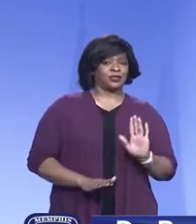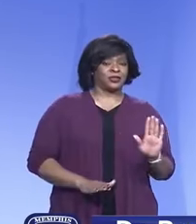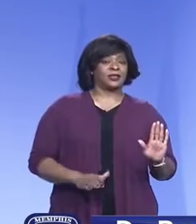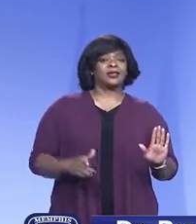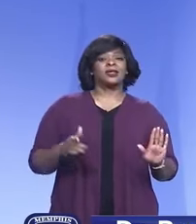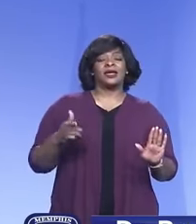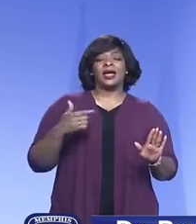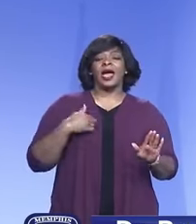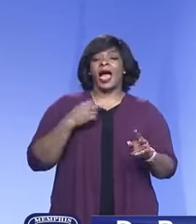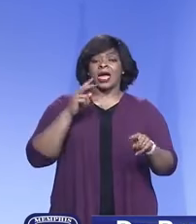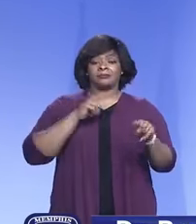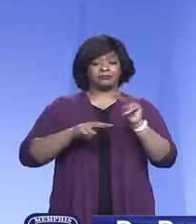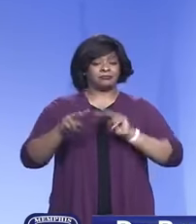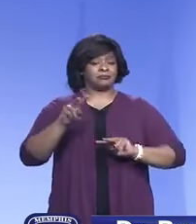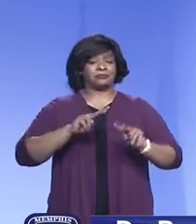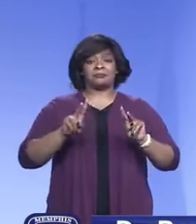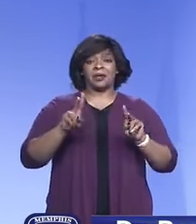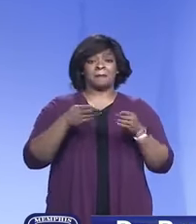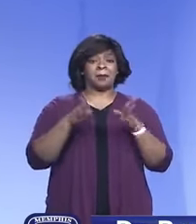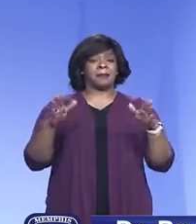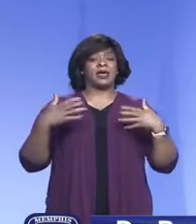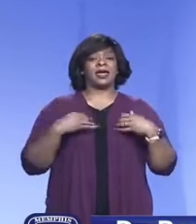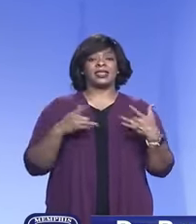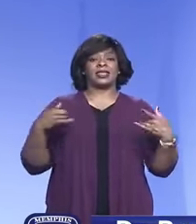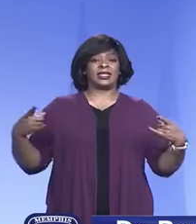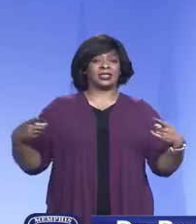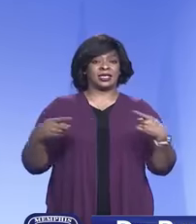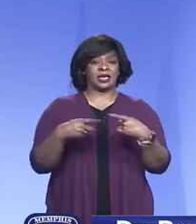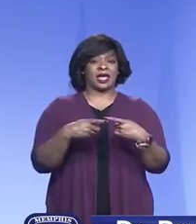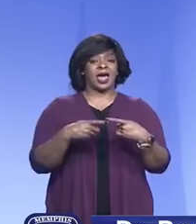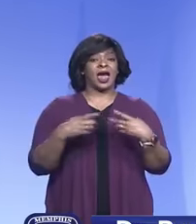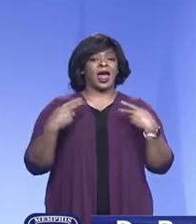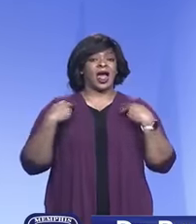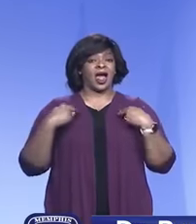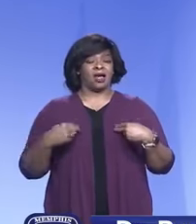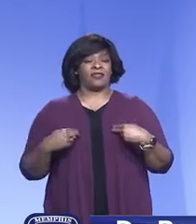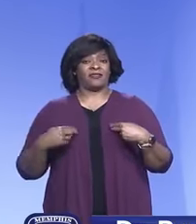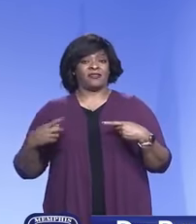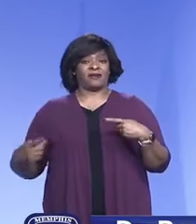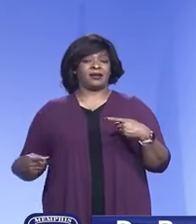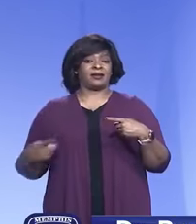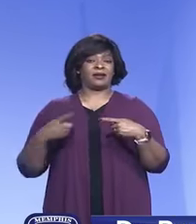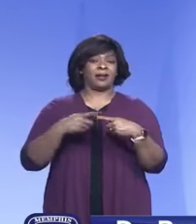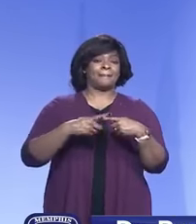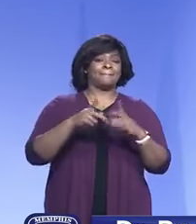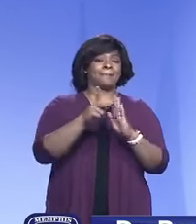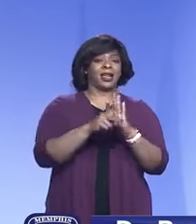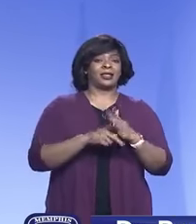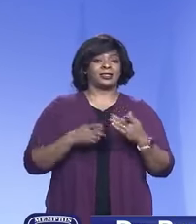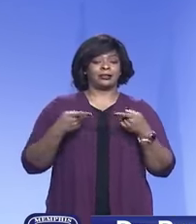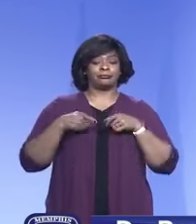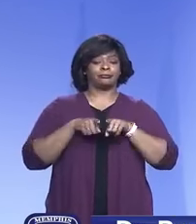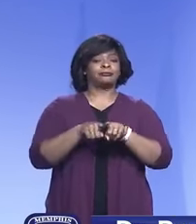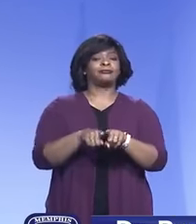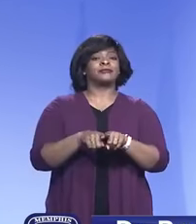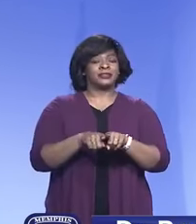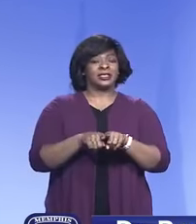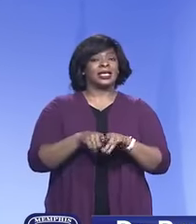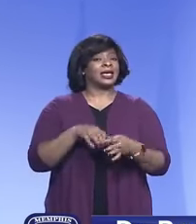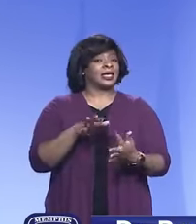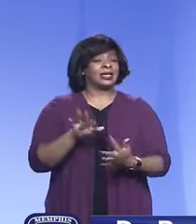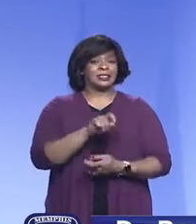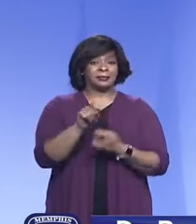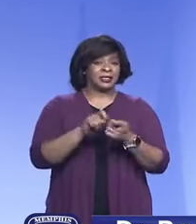view public health as being the intersection of health and policy,